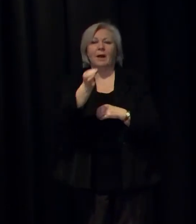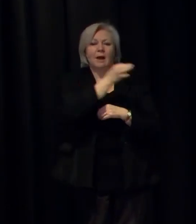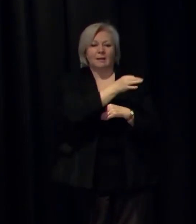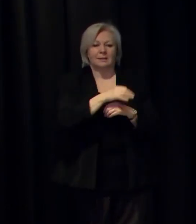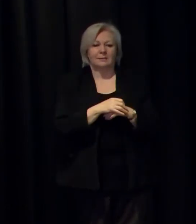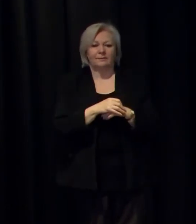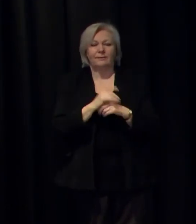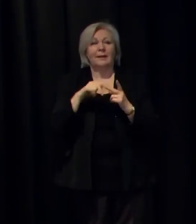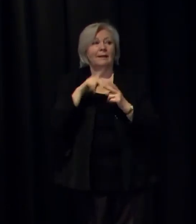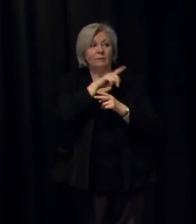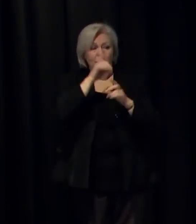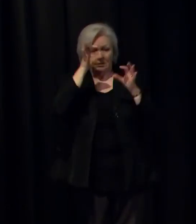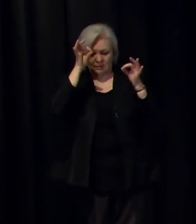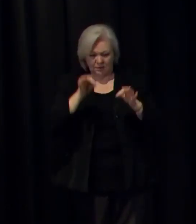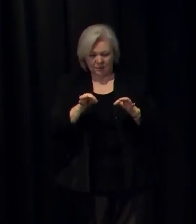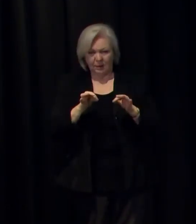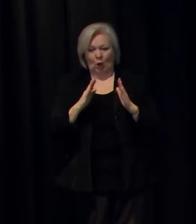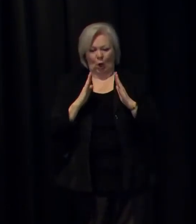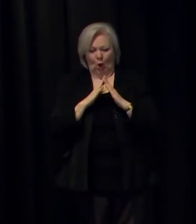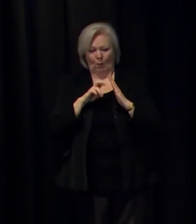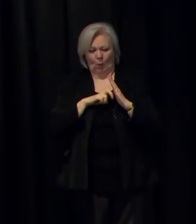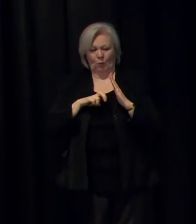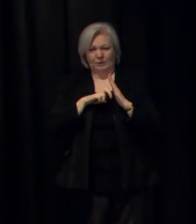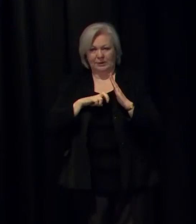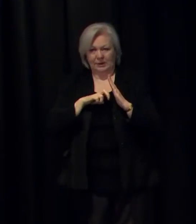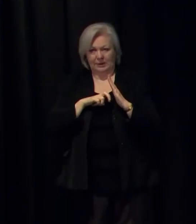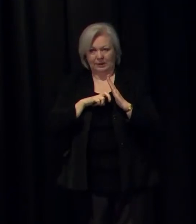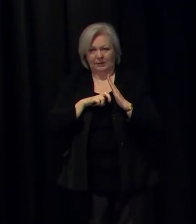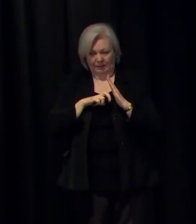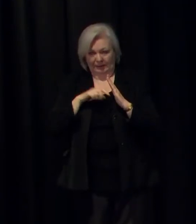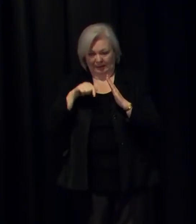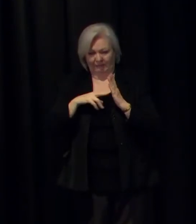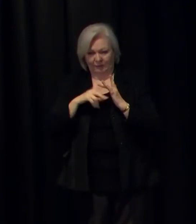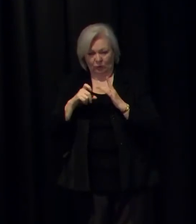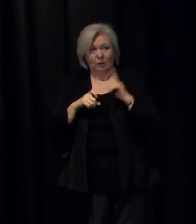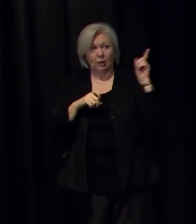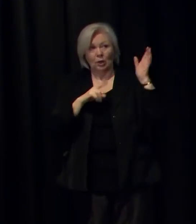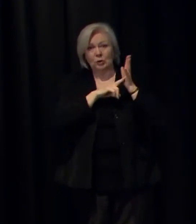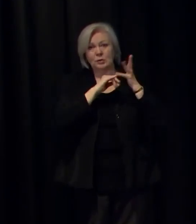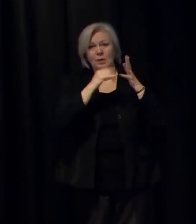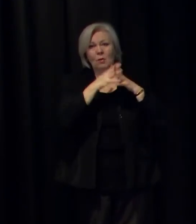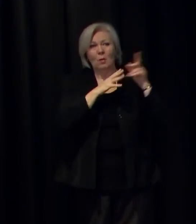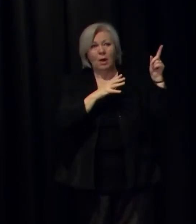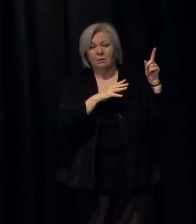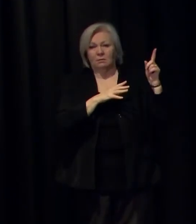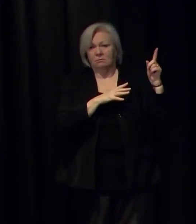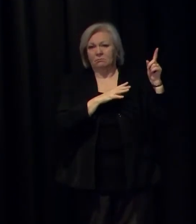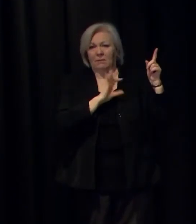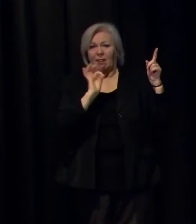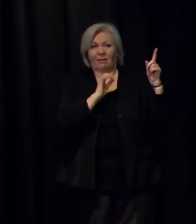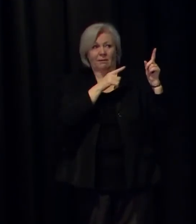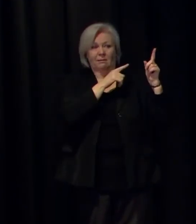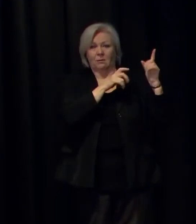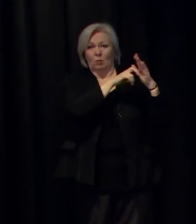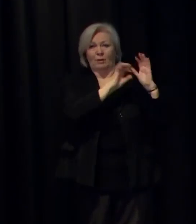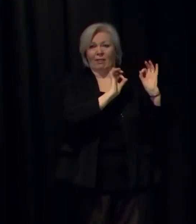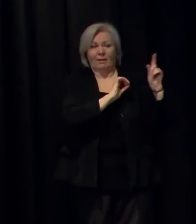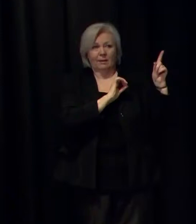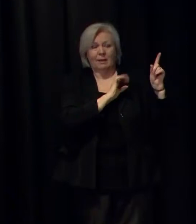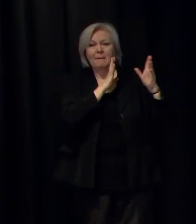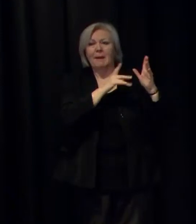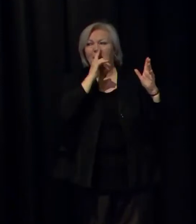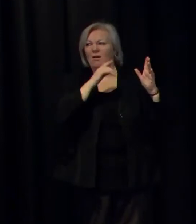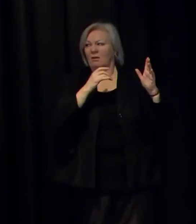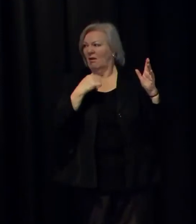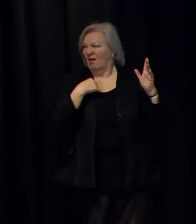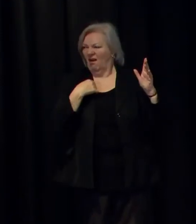impose that home quarantine requirement in Victoria when New South Wales is not, it would create an incentive for people to give them to travel to